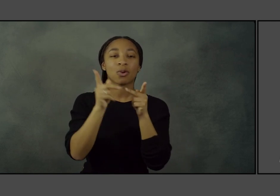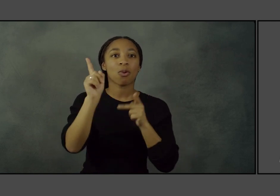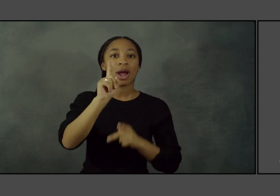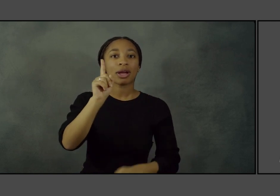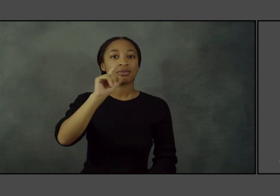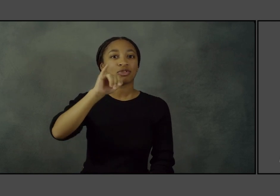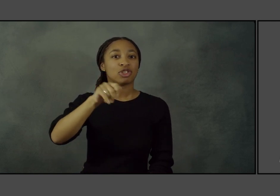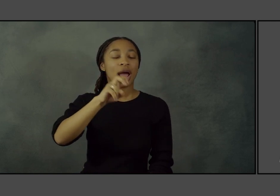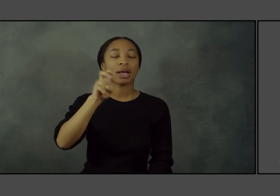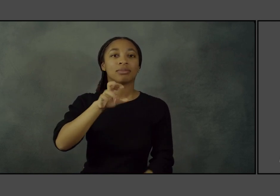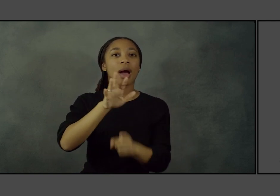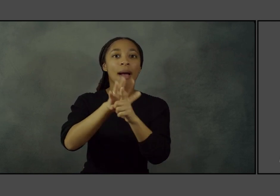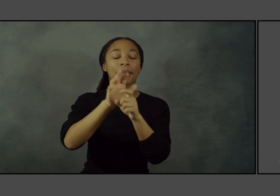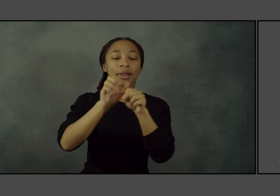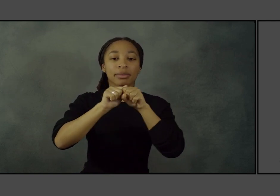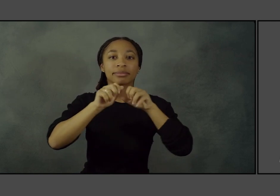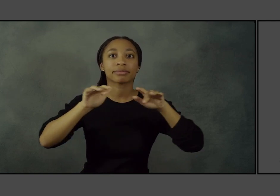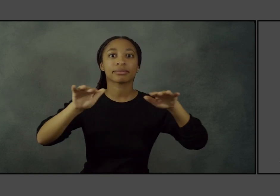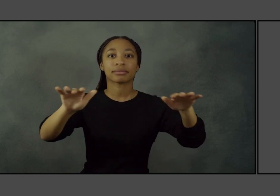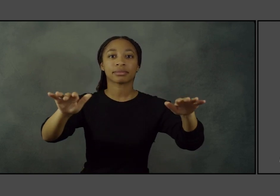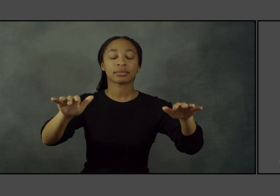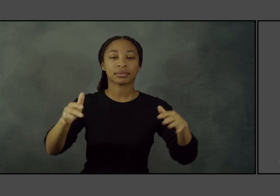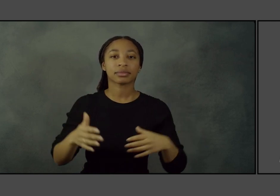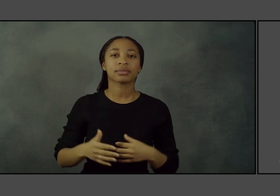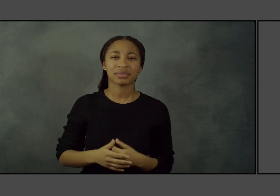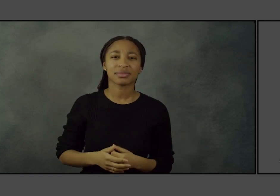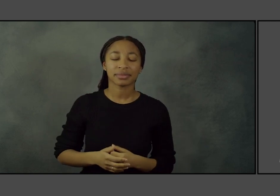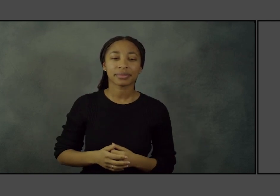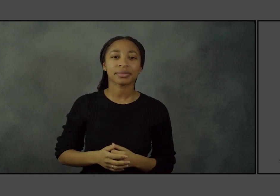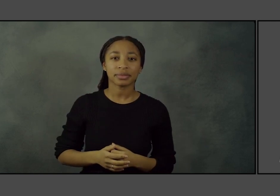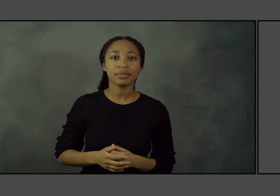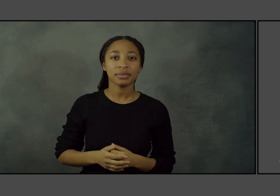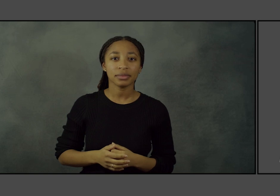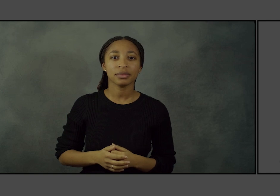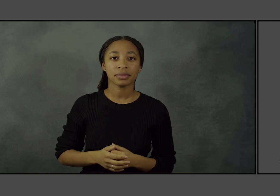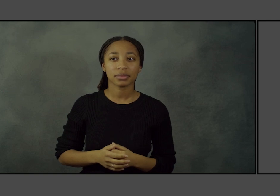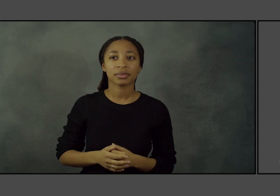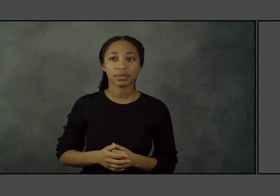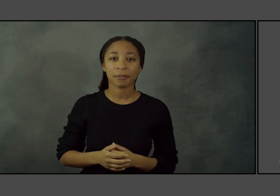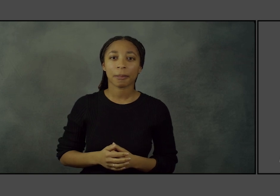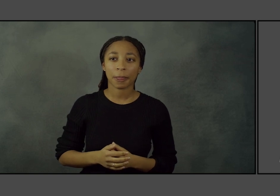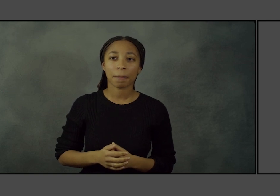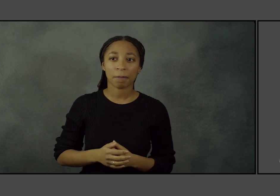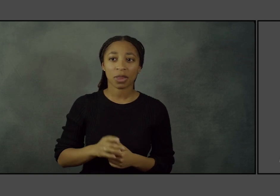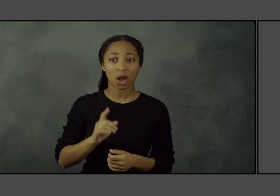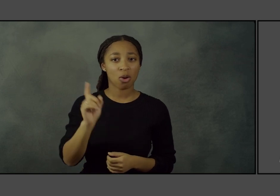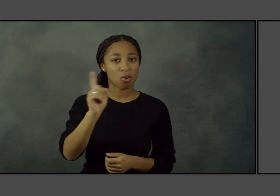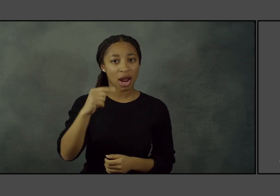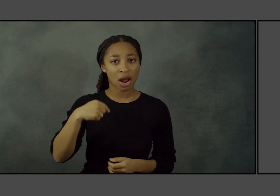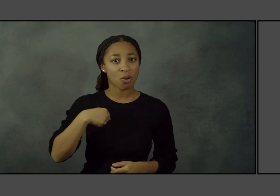where we occur, right? Mm. Where we occur. And so,